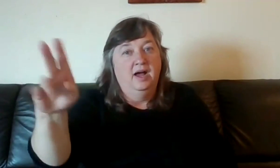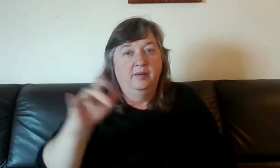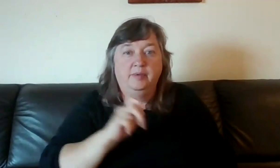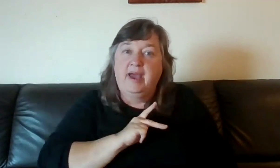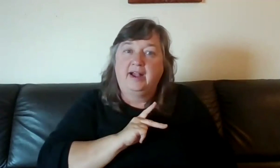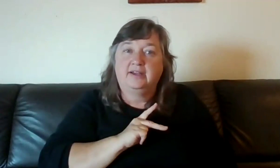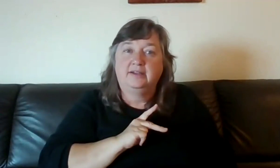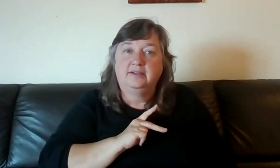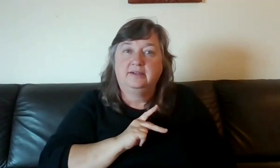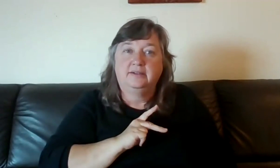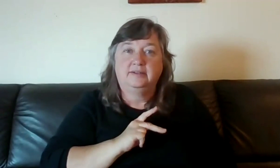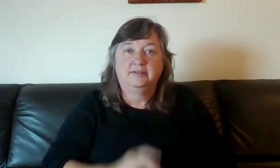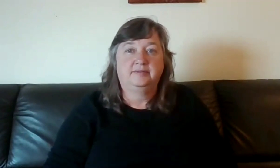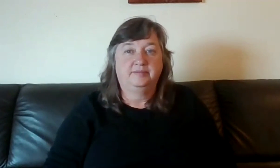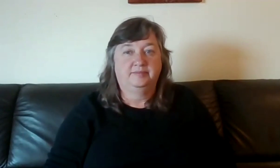I'll be back.